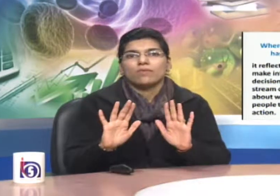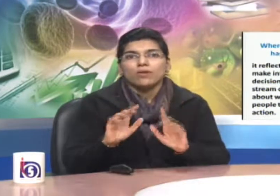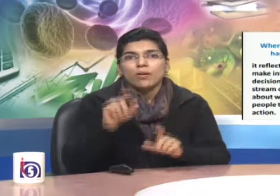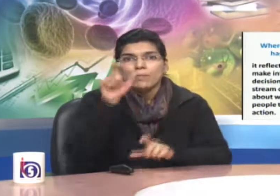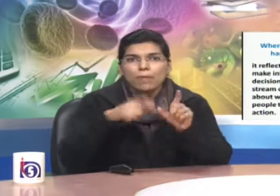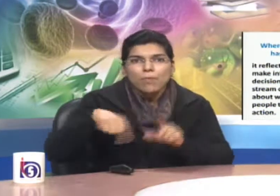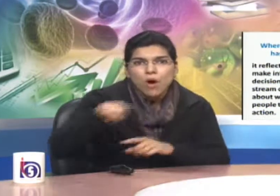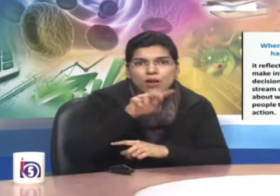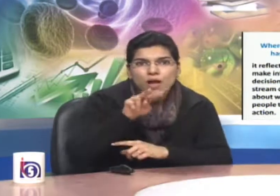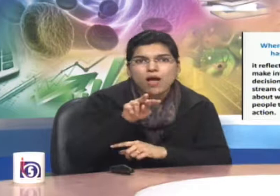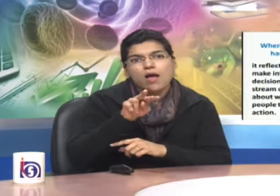and informed.